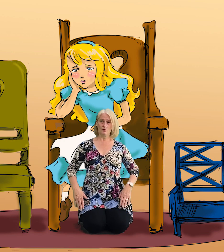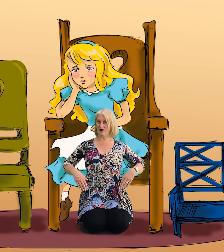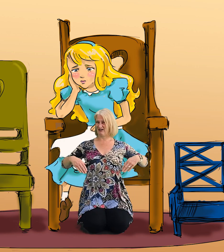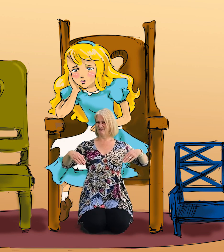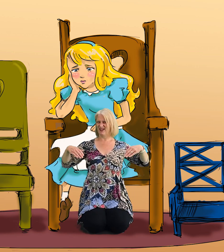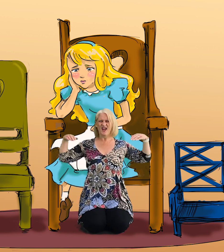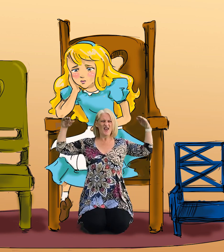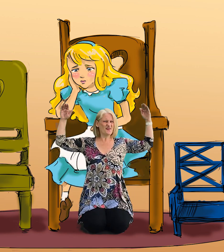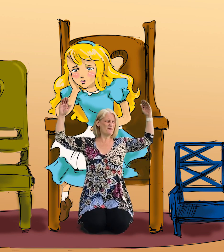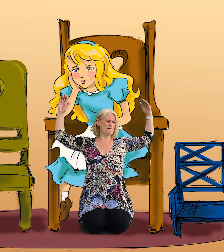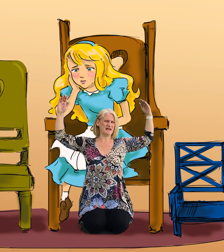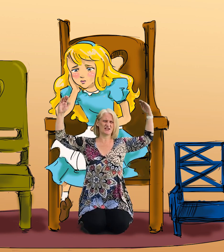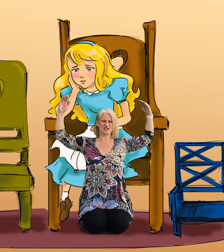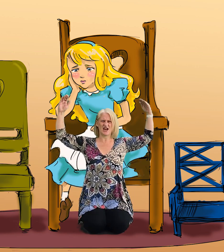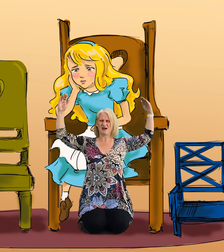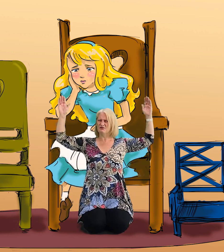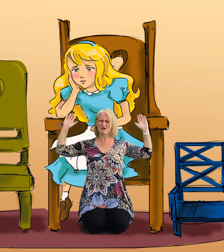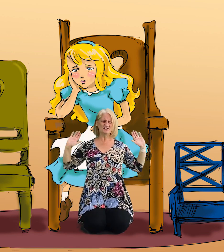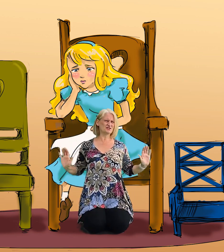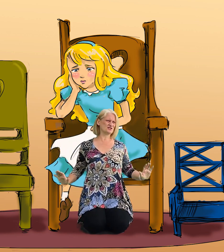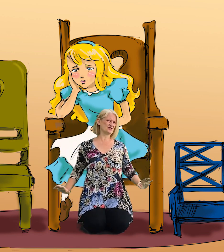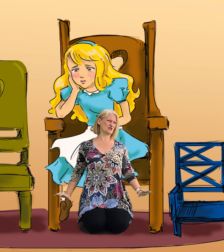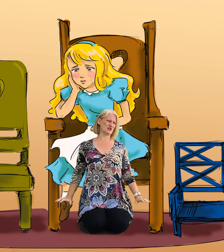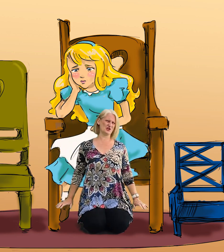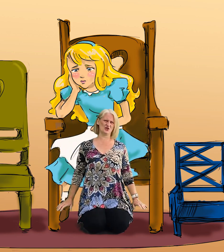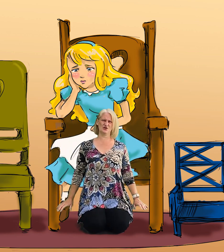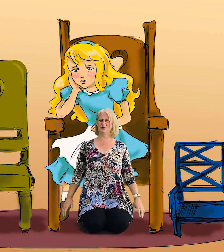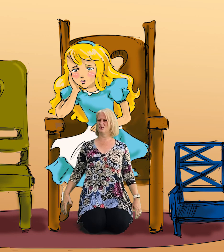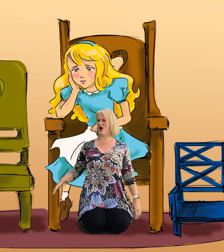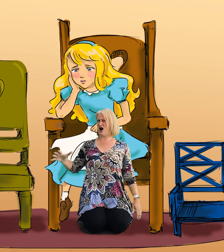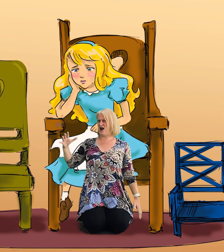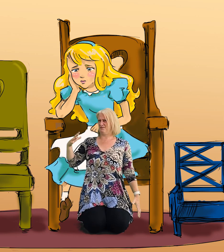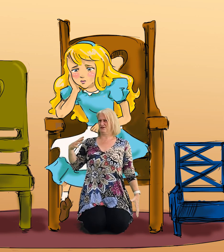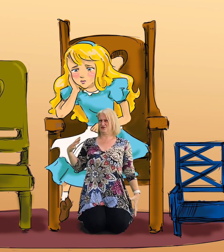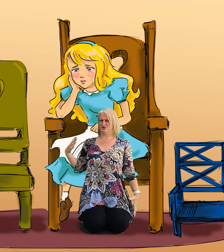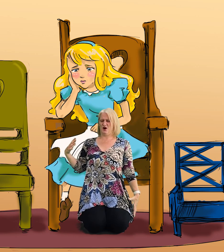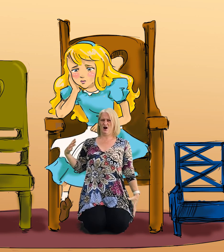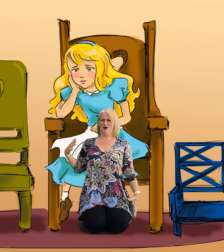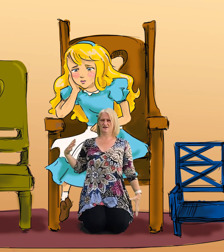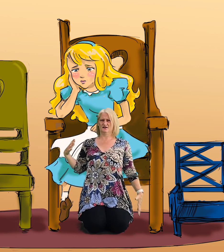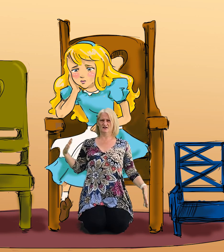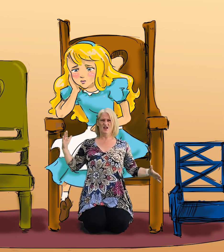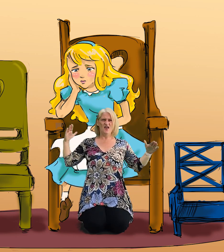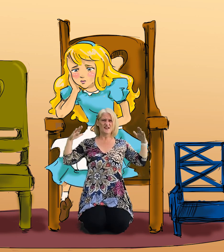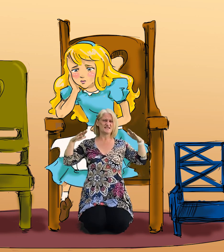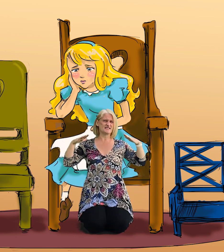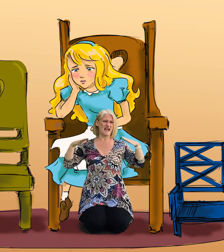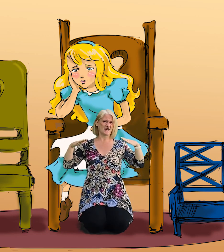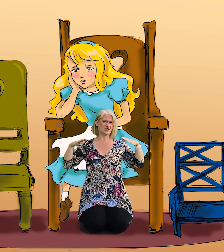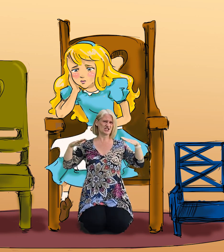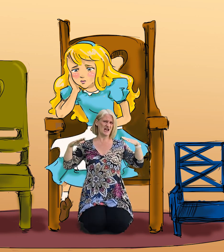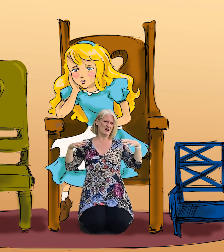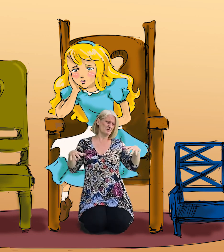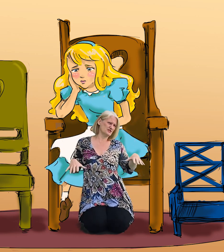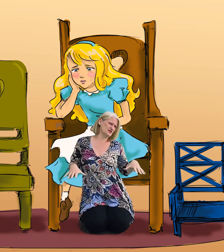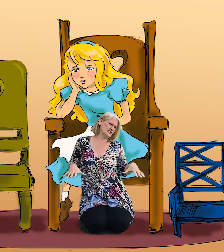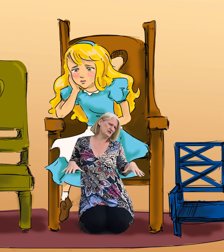Well, the big chair was too high up and too hard. The second chair was too